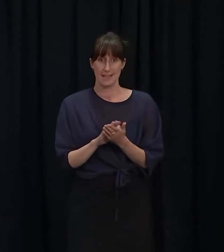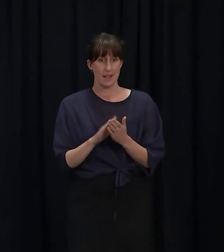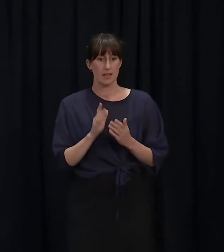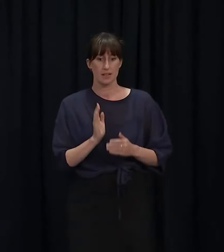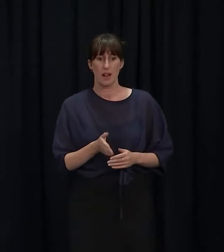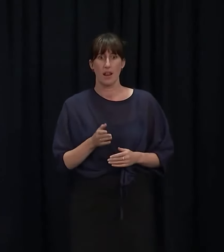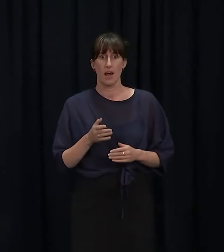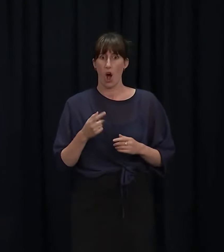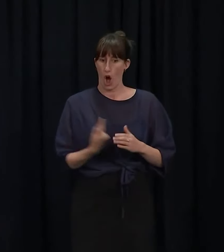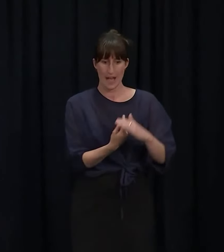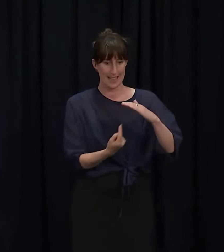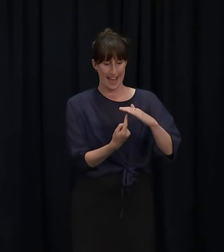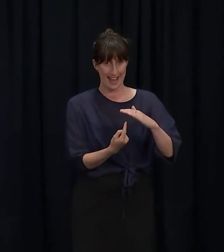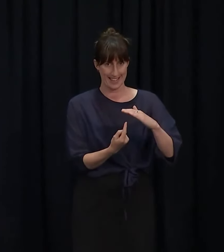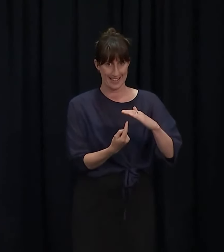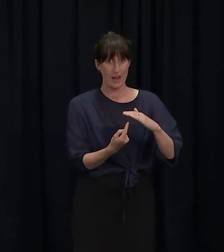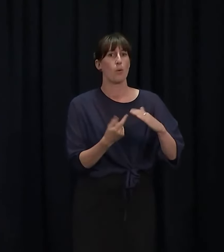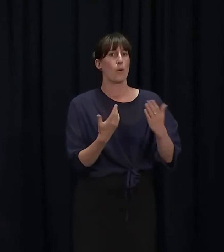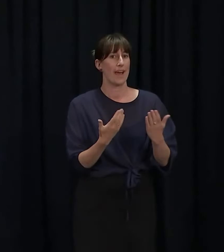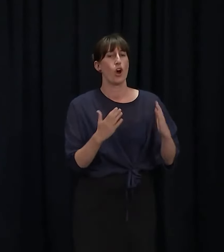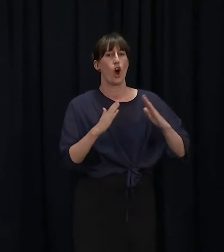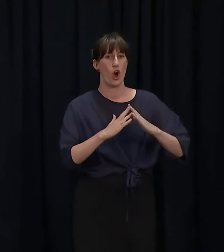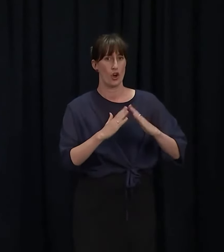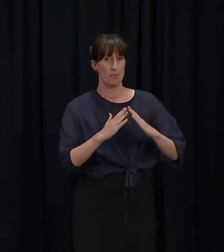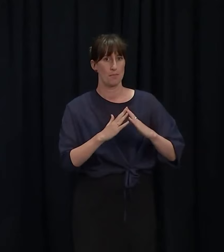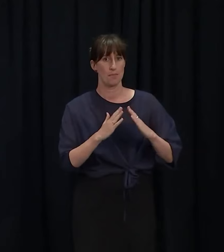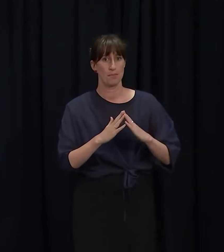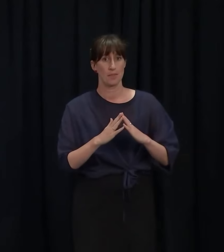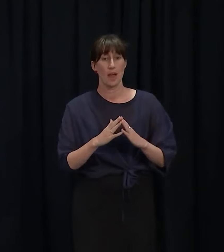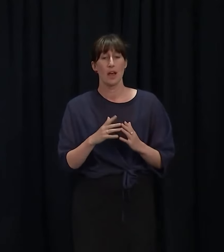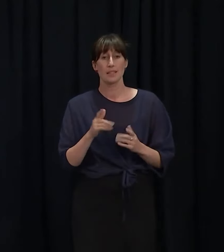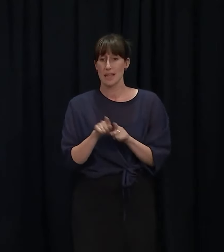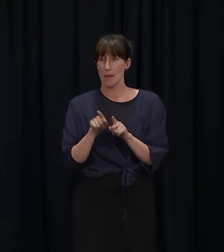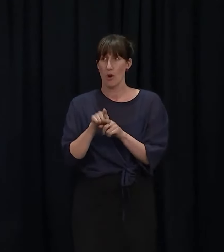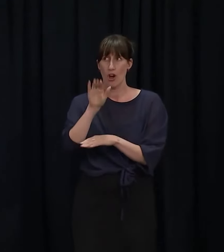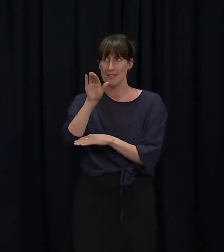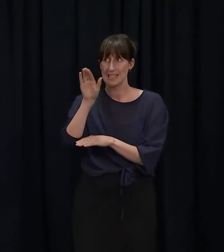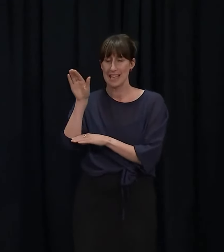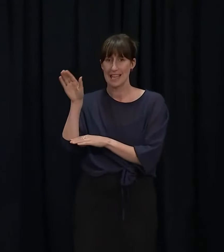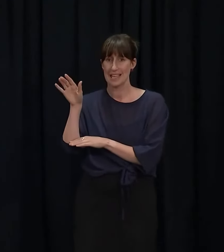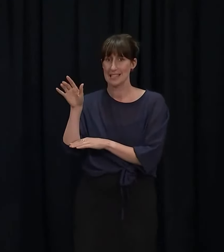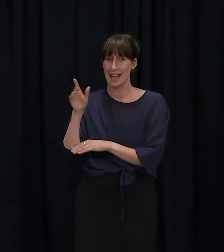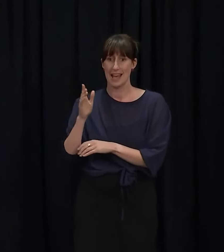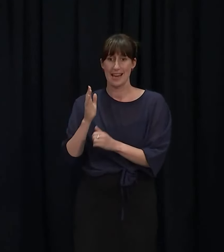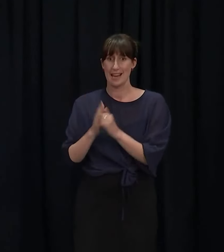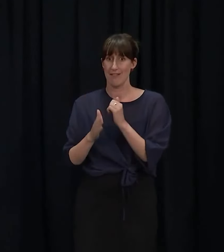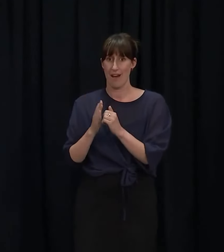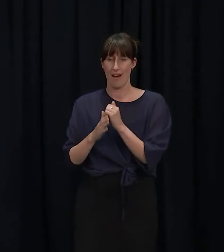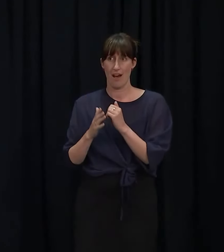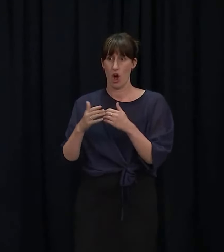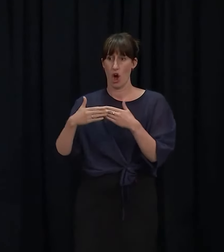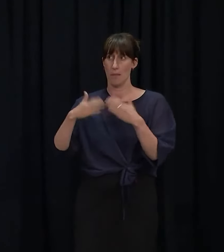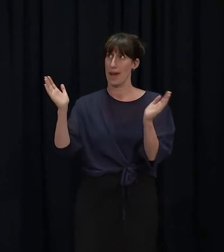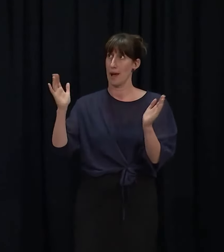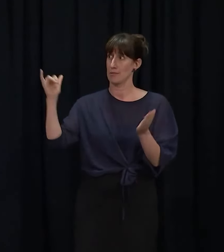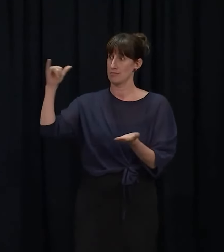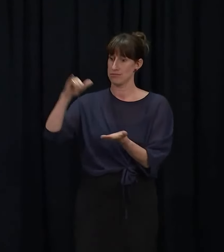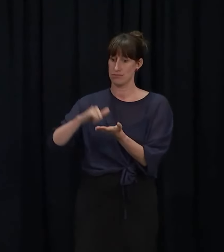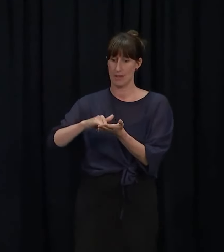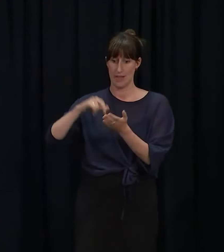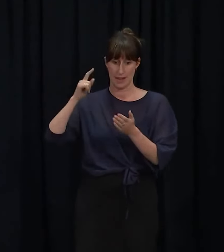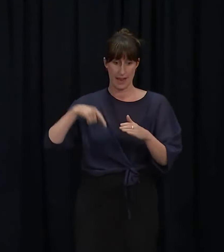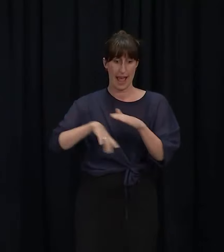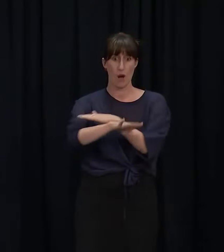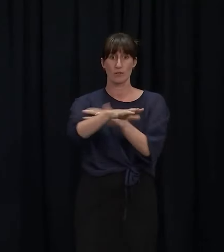after an initial test on arrival, to move into the community. That is not the decision that we have made. Ours will still